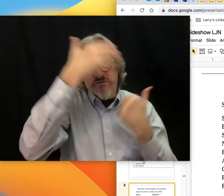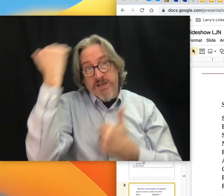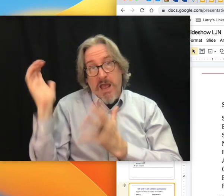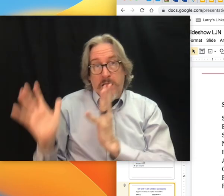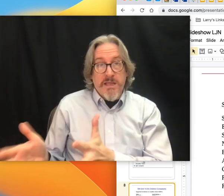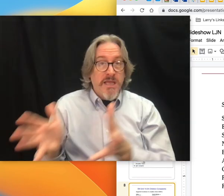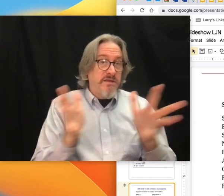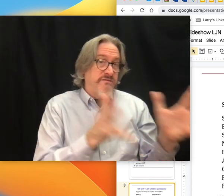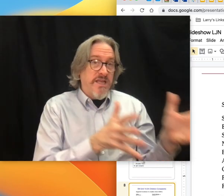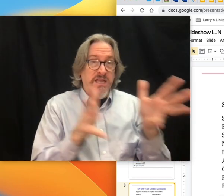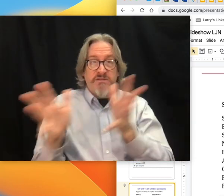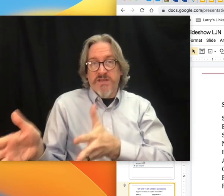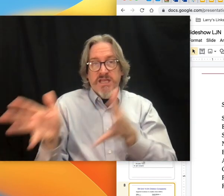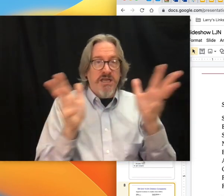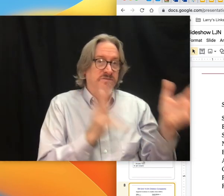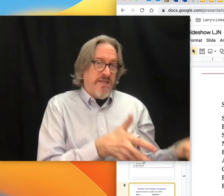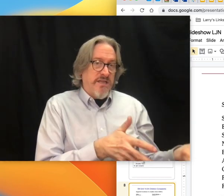Forget.